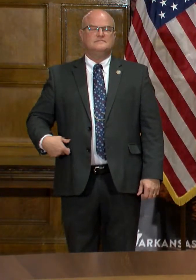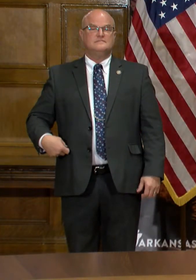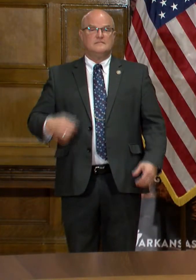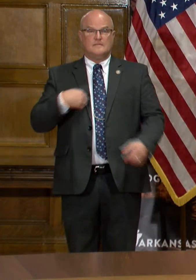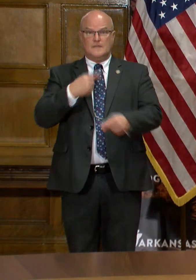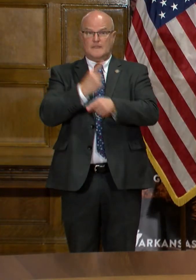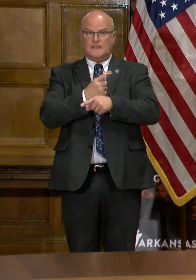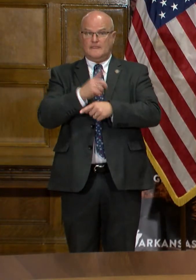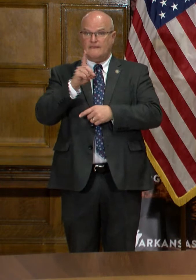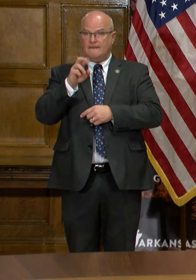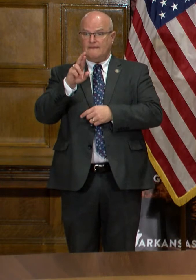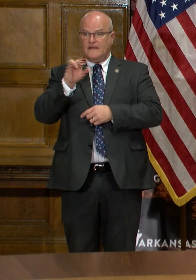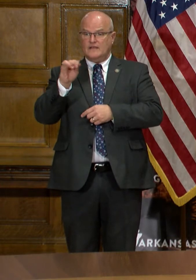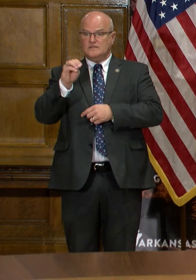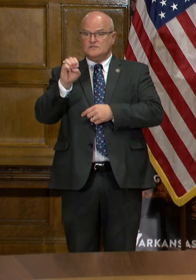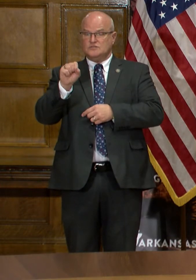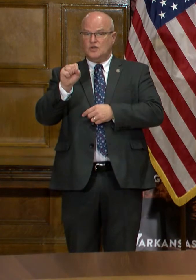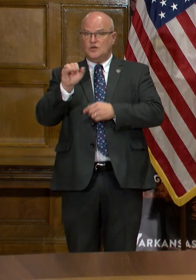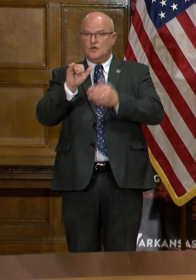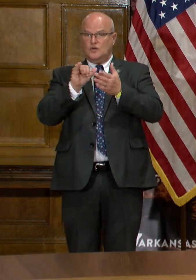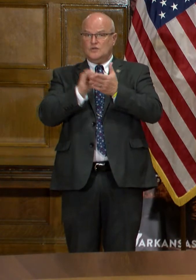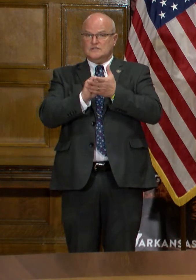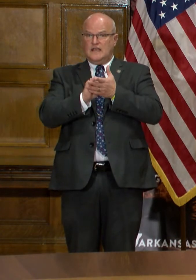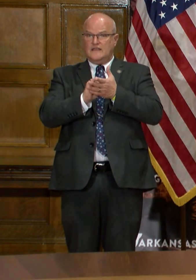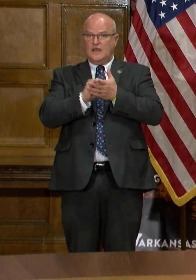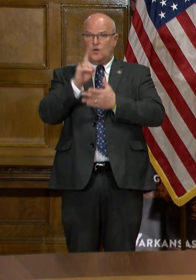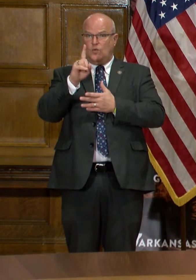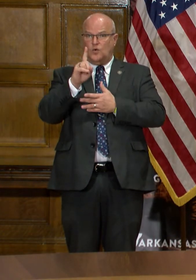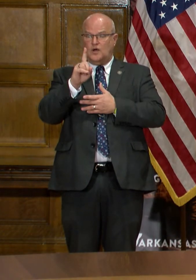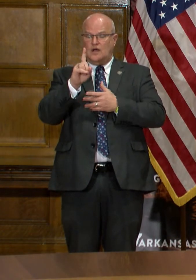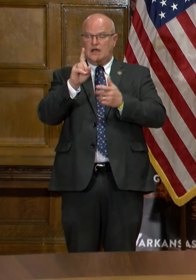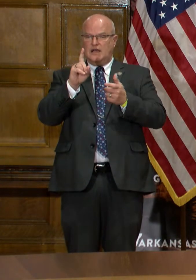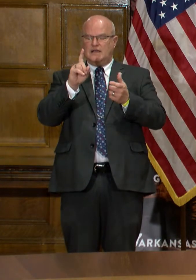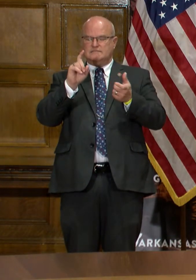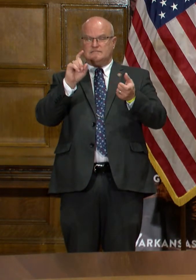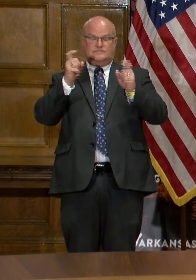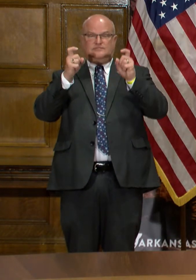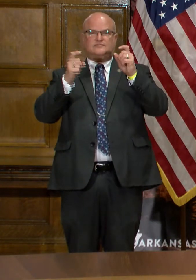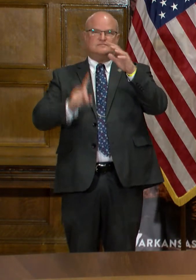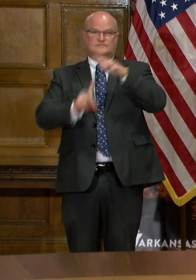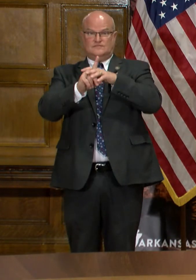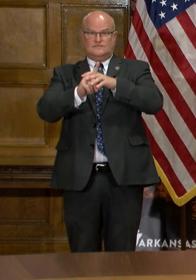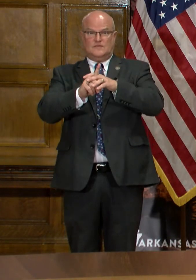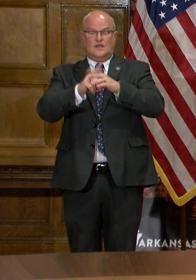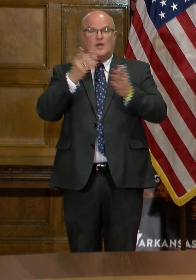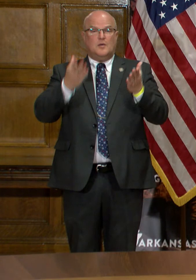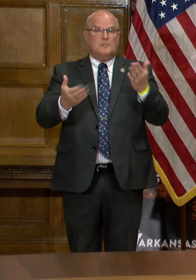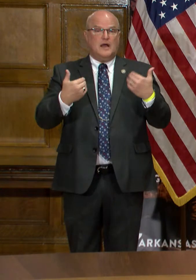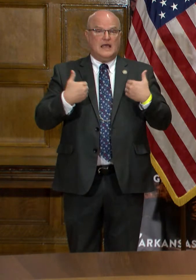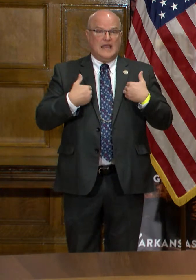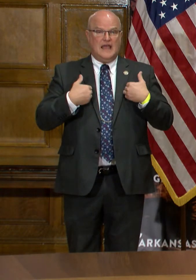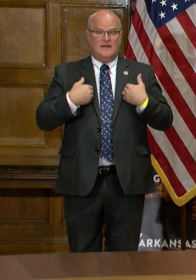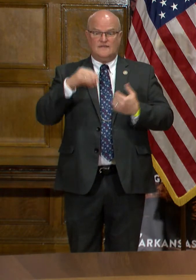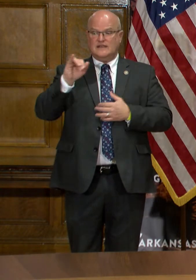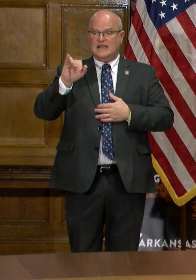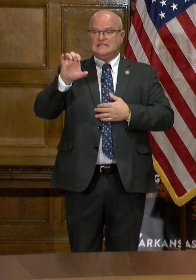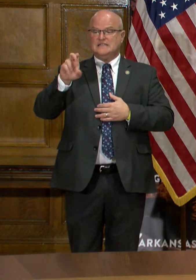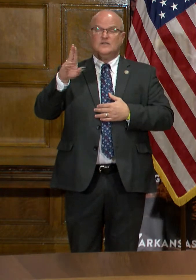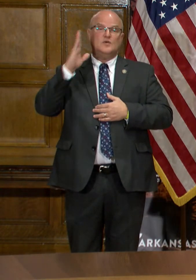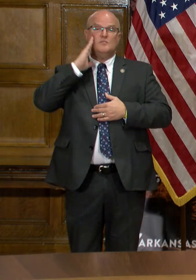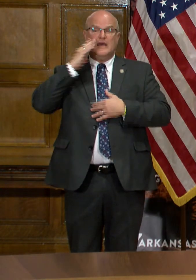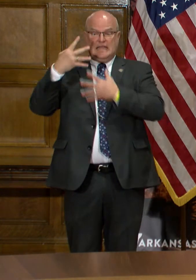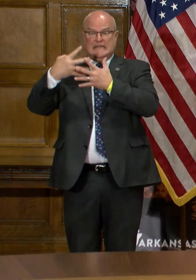Am I correct, Dr. Jones, that one unexpected twist was that we might have an ICU